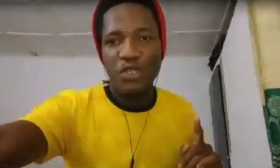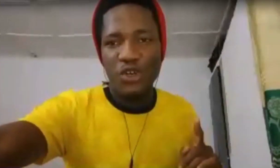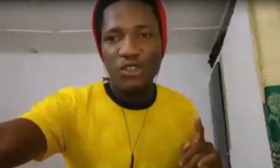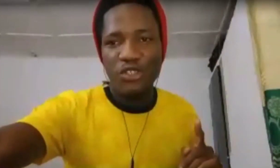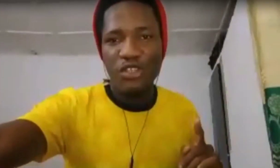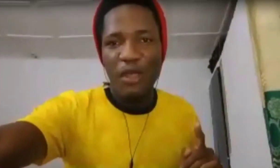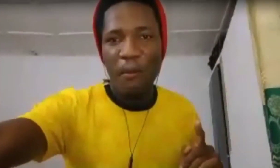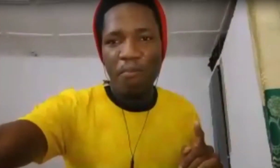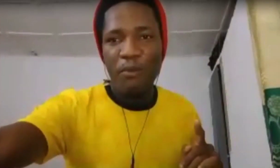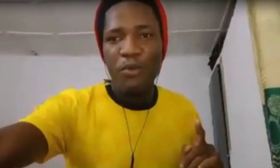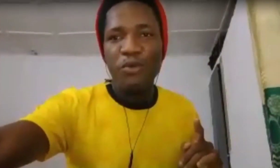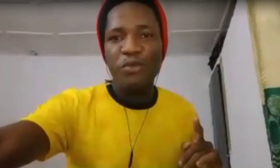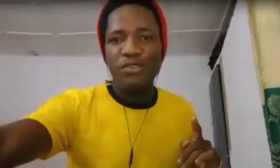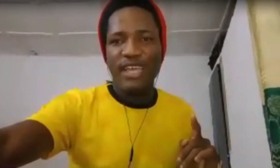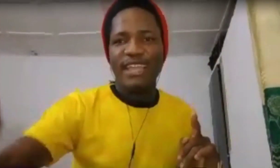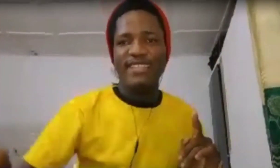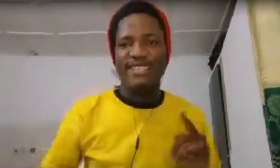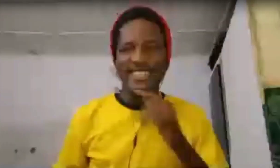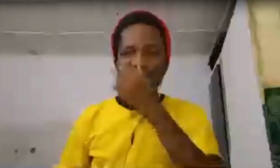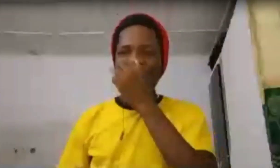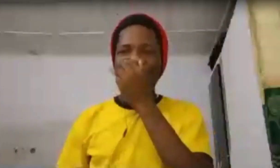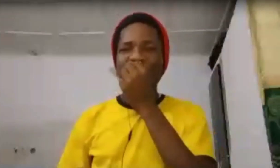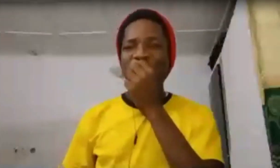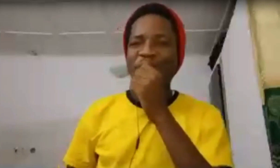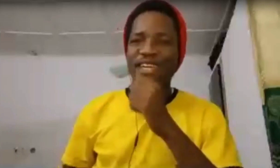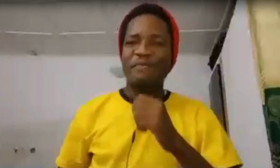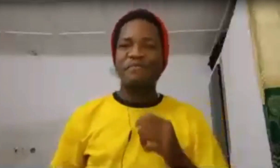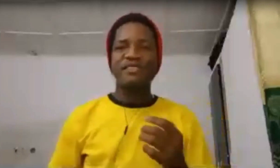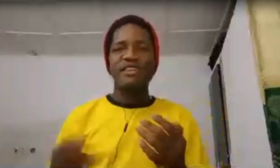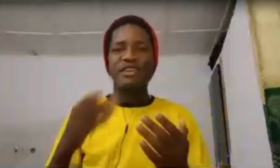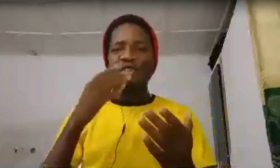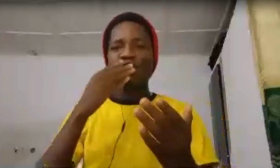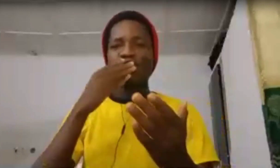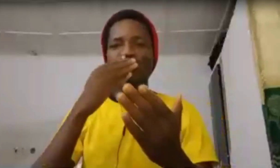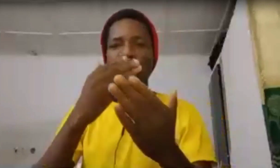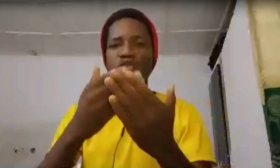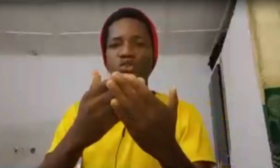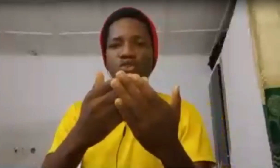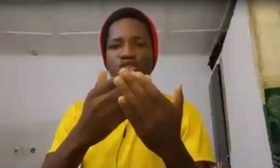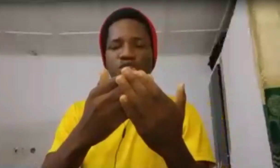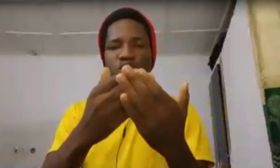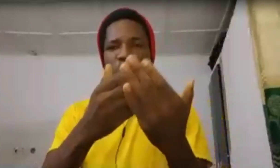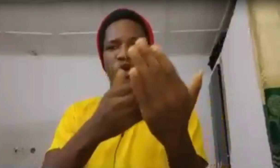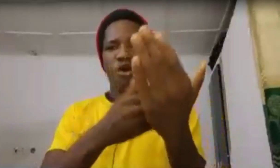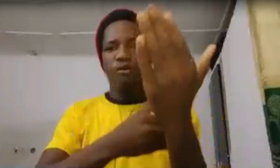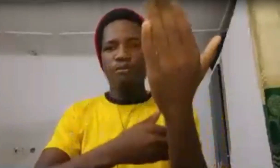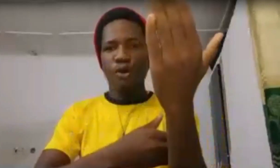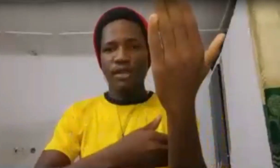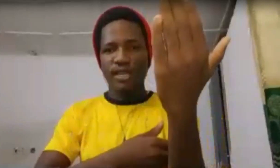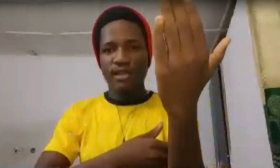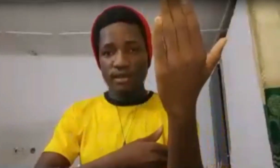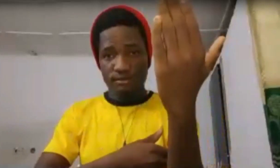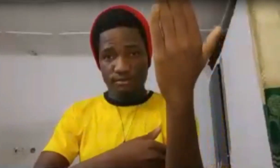hunt people to sign it. Do that one more time. So, good morning,